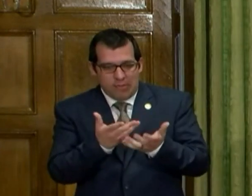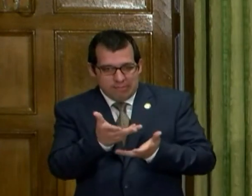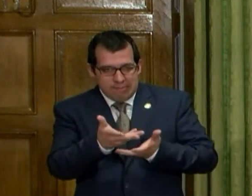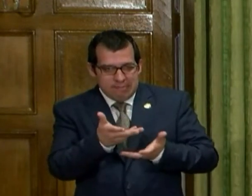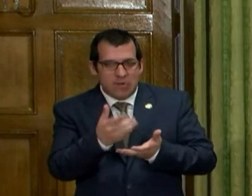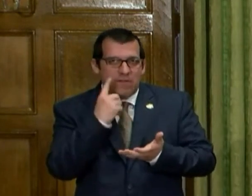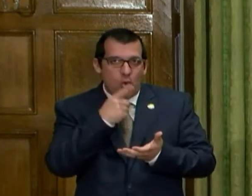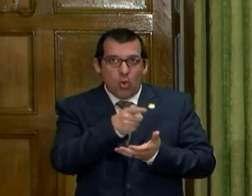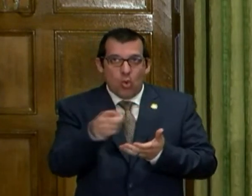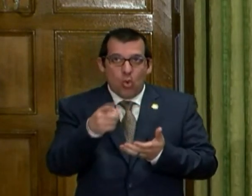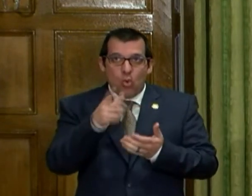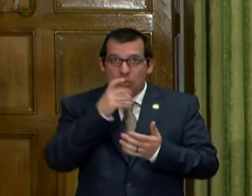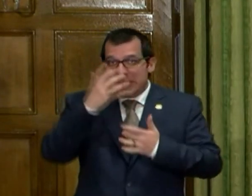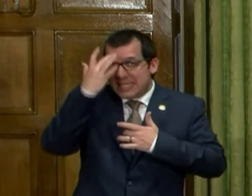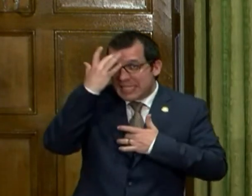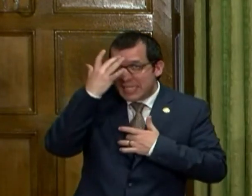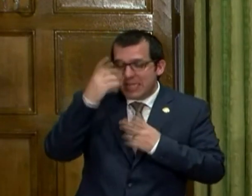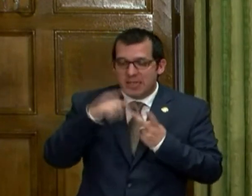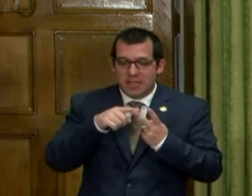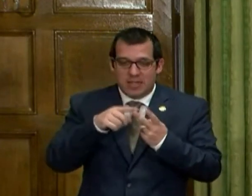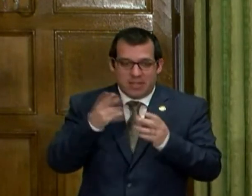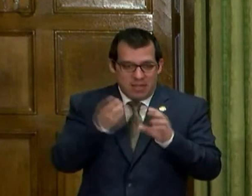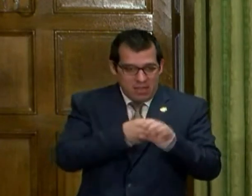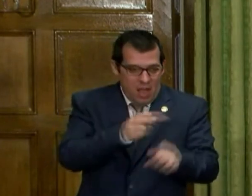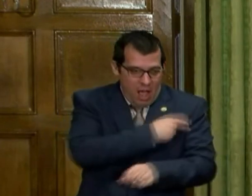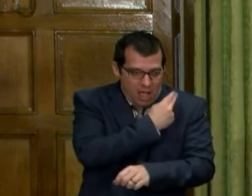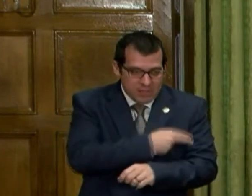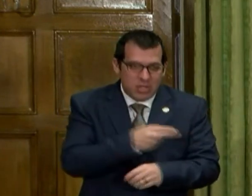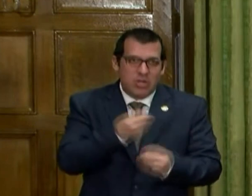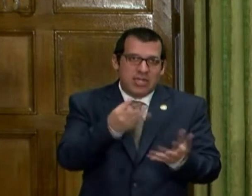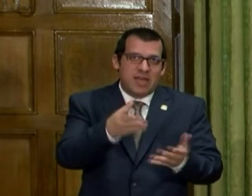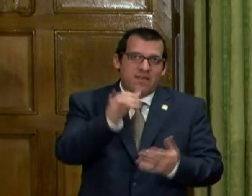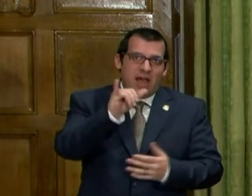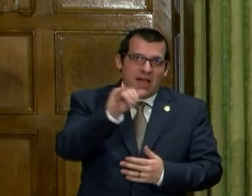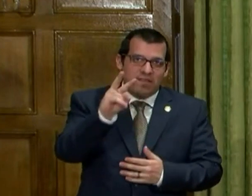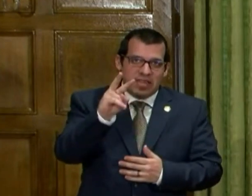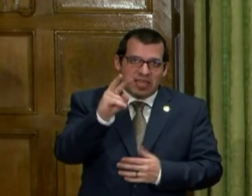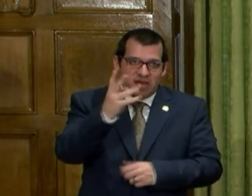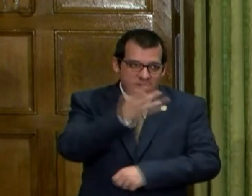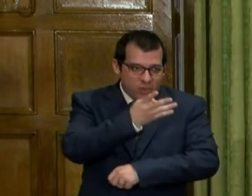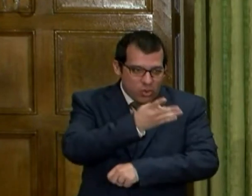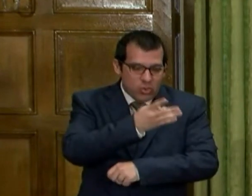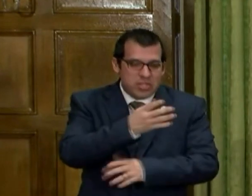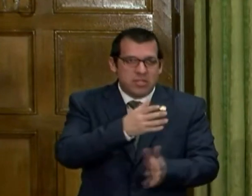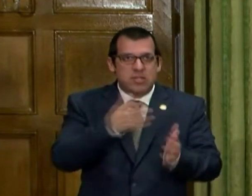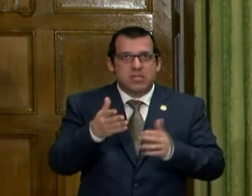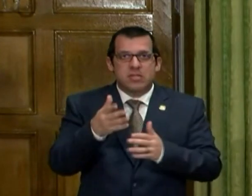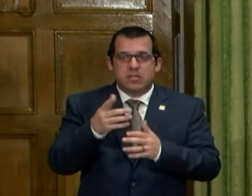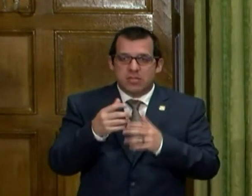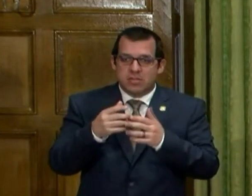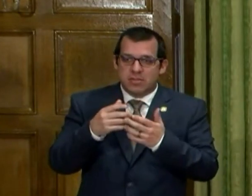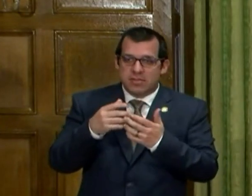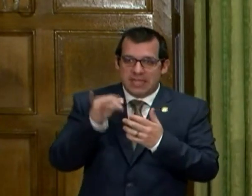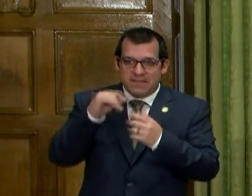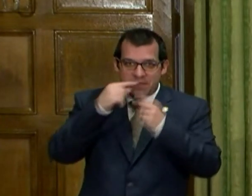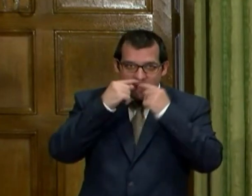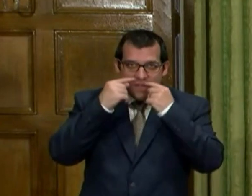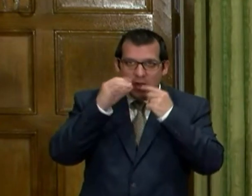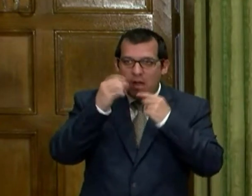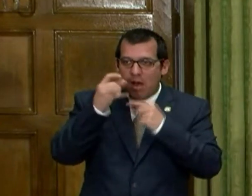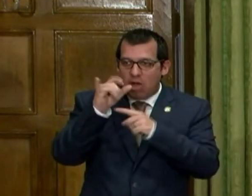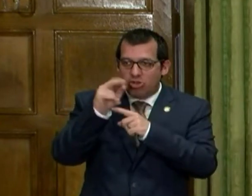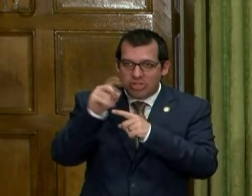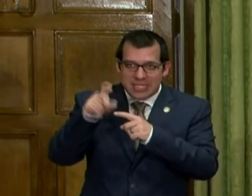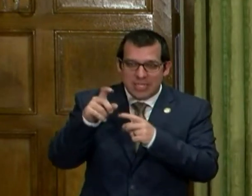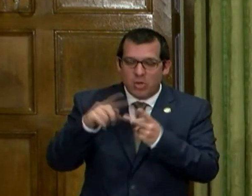especially for those who are sick or who are hospitalized. Make sure they have IV fluids, make sure they have support, oxygen, if